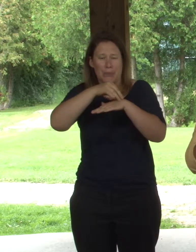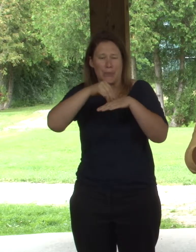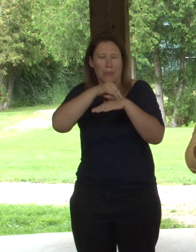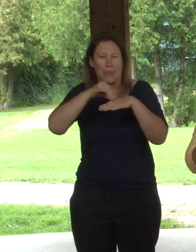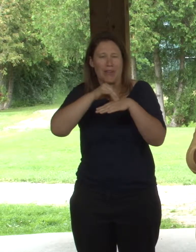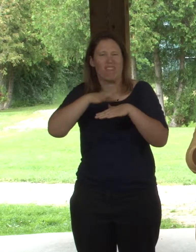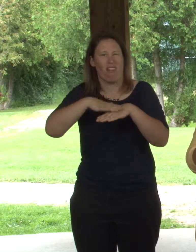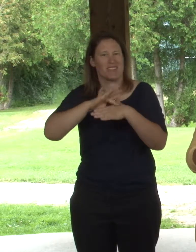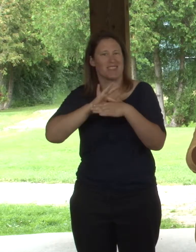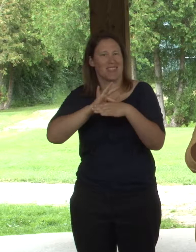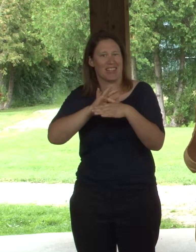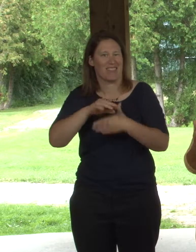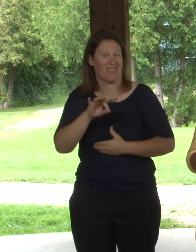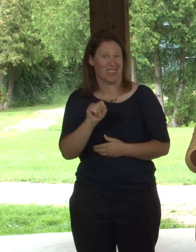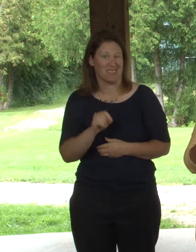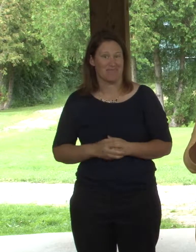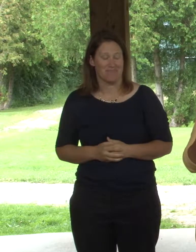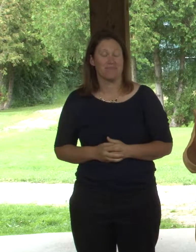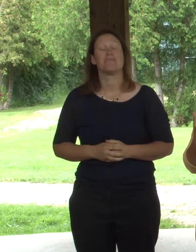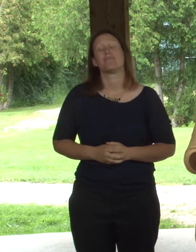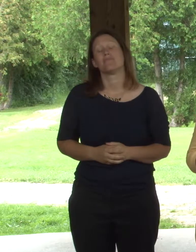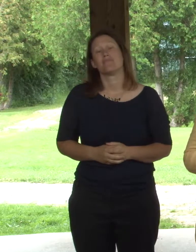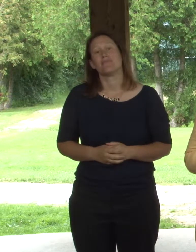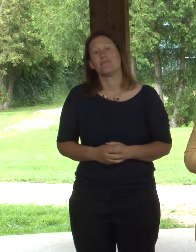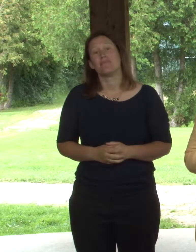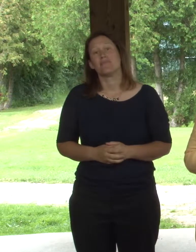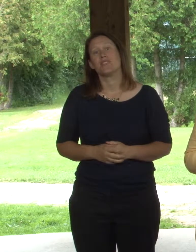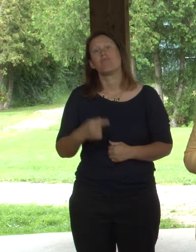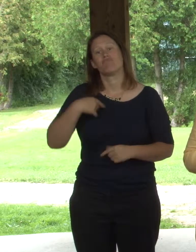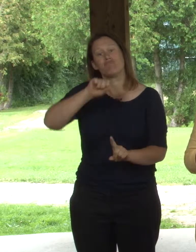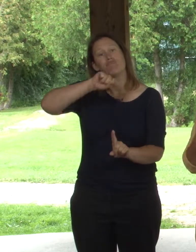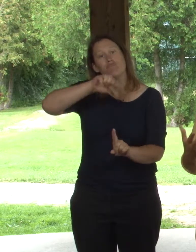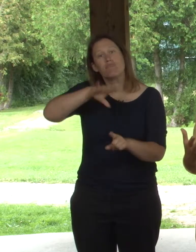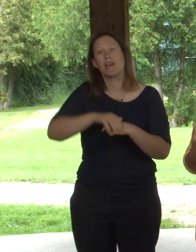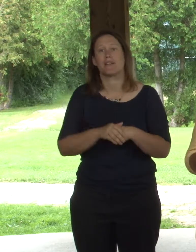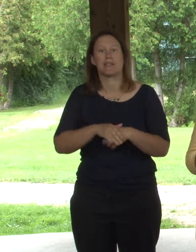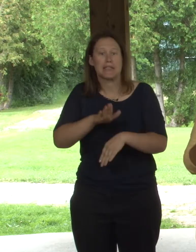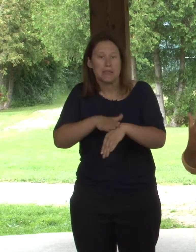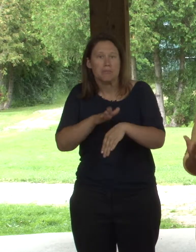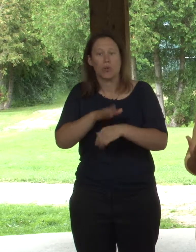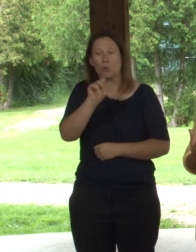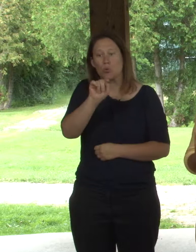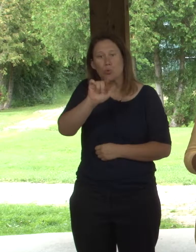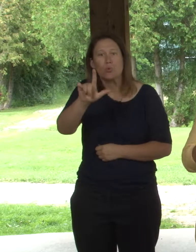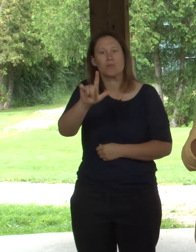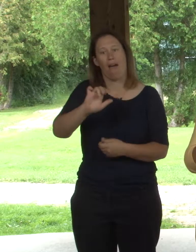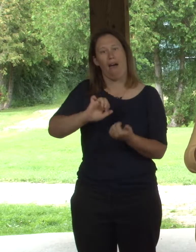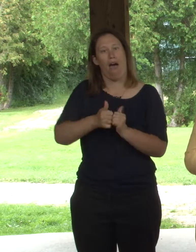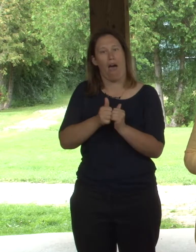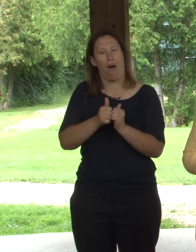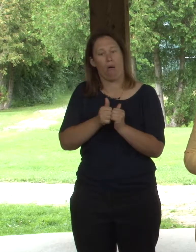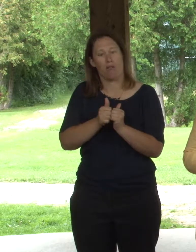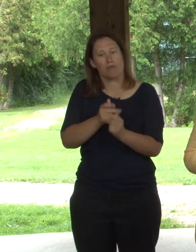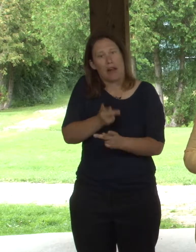of the things that I'm going to talk about when we talk about tips and tools in order to have healthier feet and take care of our feet might